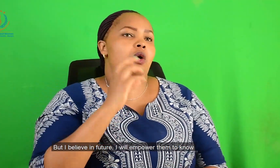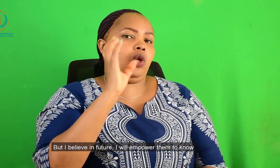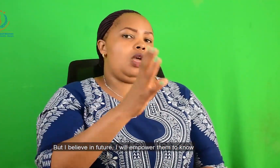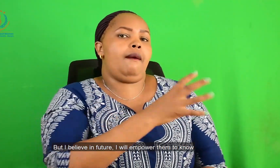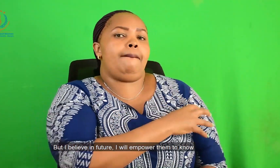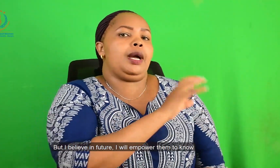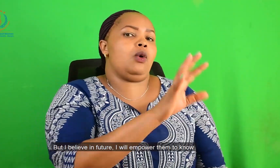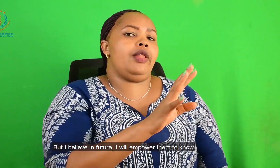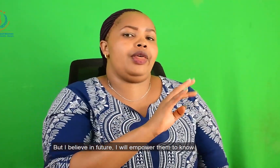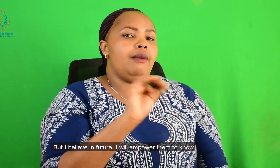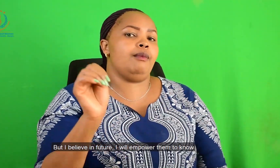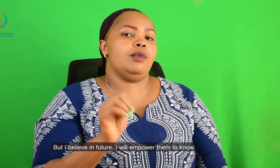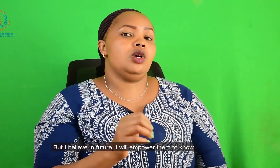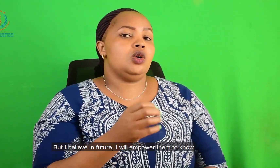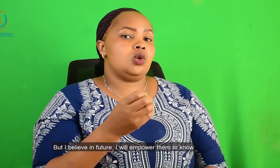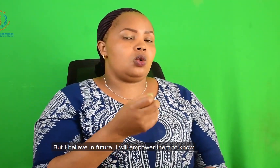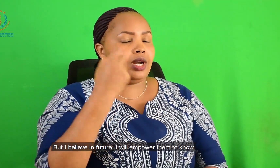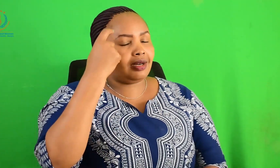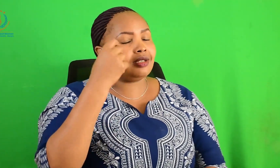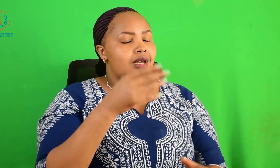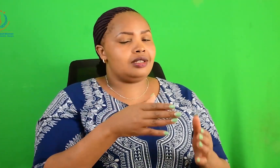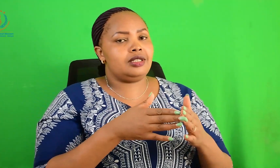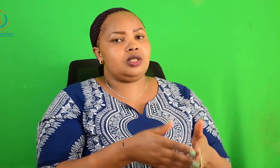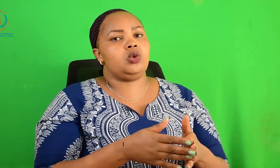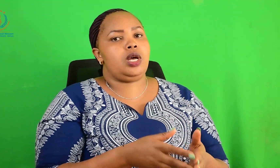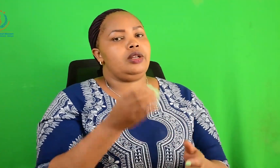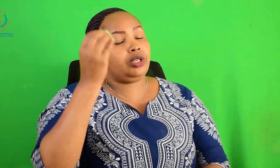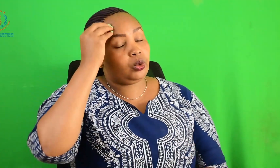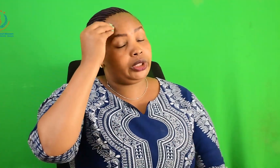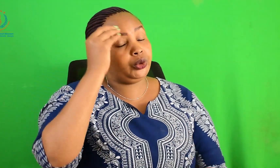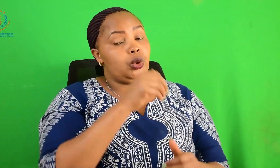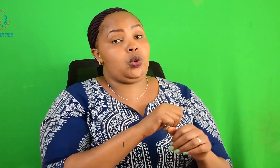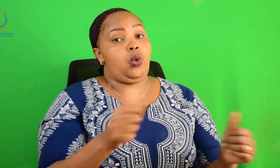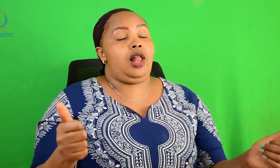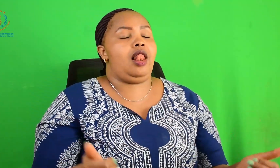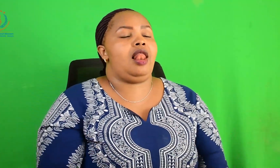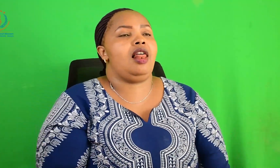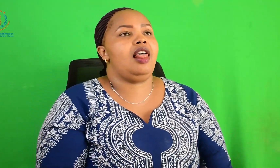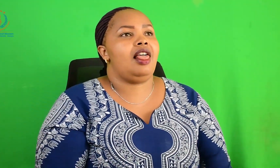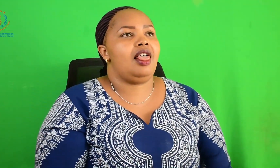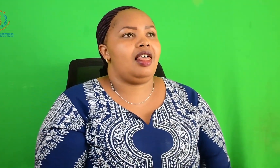empower them to know and understand about sexual education very well.